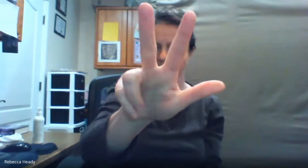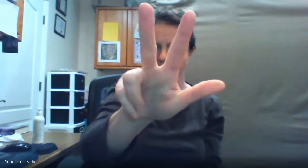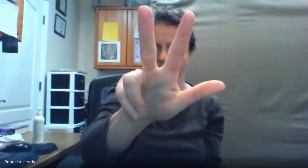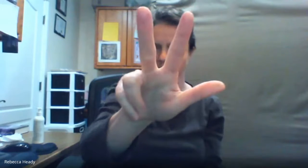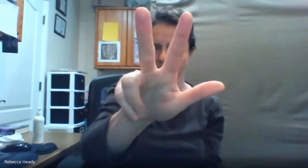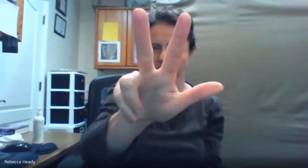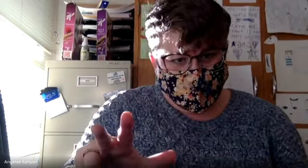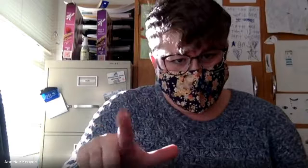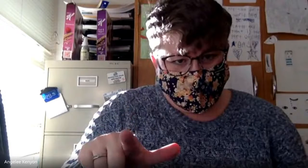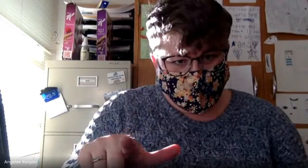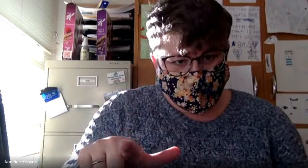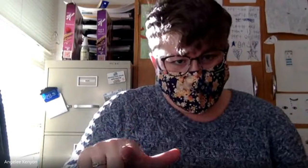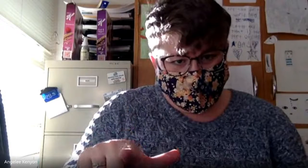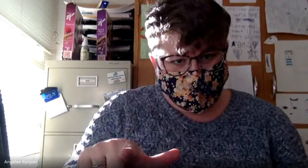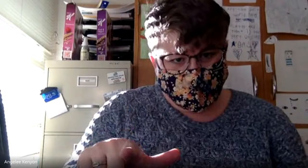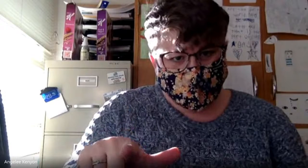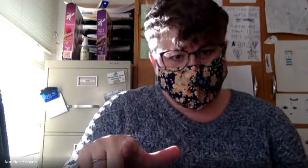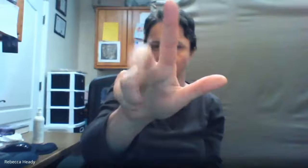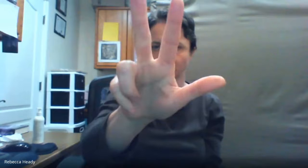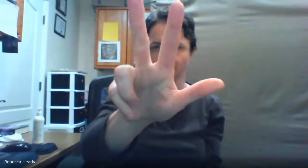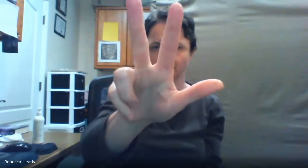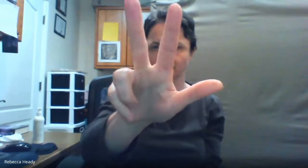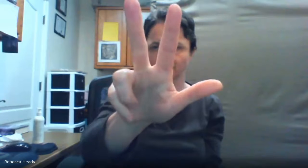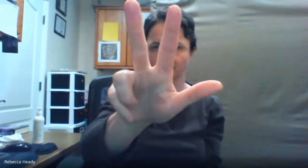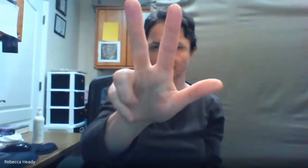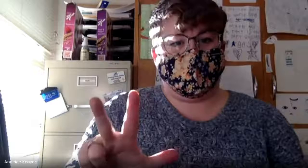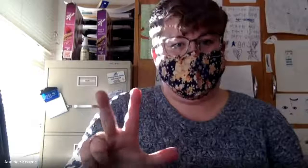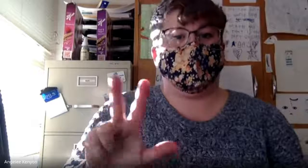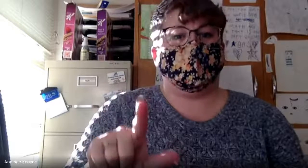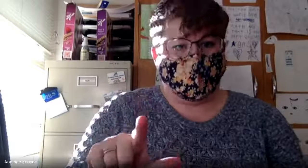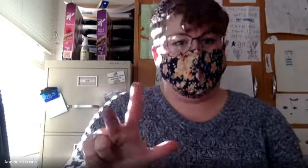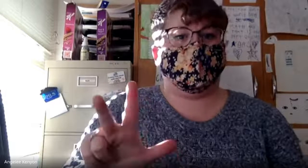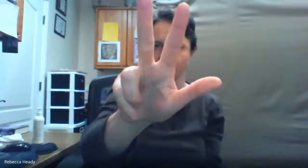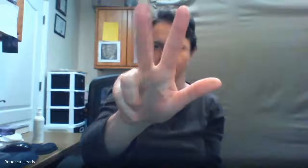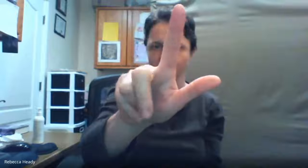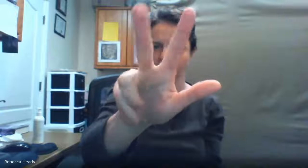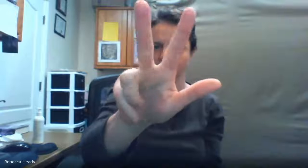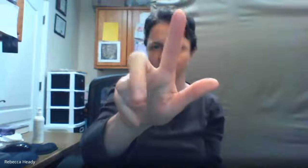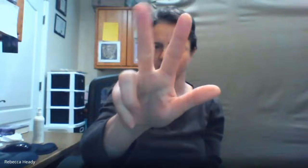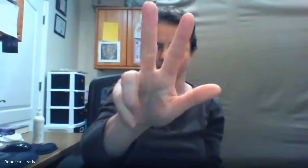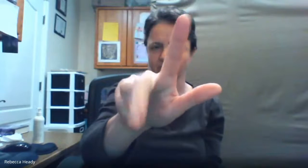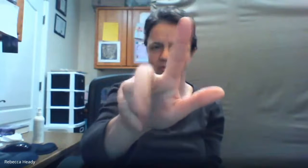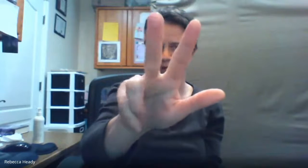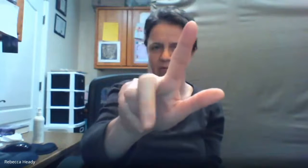23. That's where I'm getting lost. Okay, so 23. 23. Yep. Okay, 20. Yep, just pop that middle finger up. Yep,